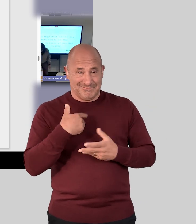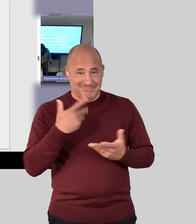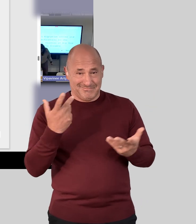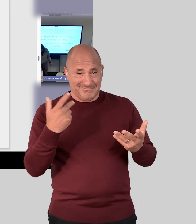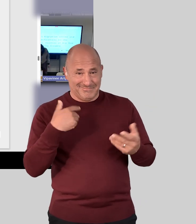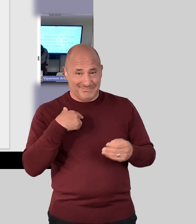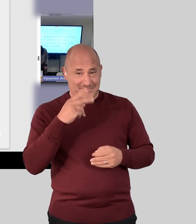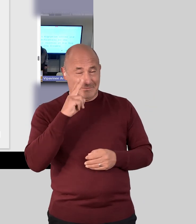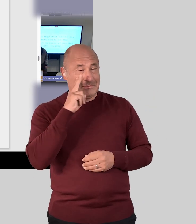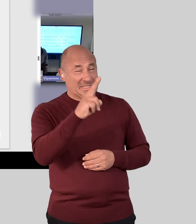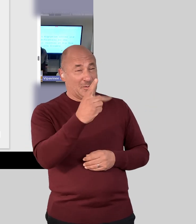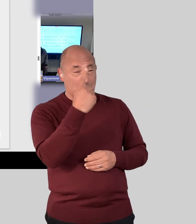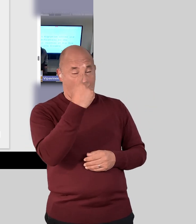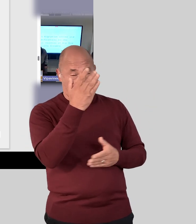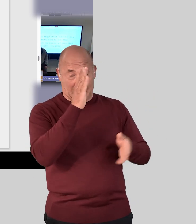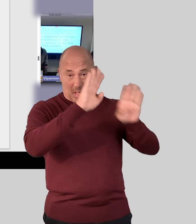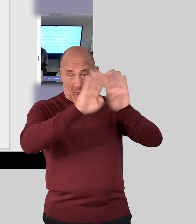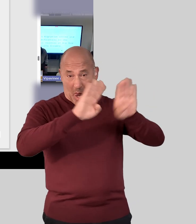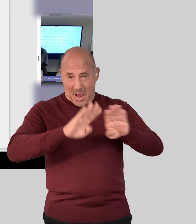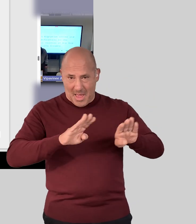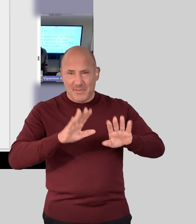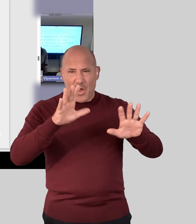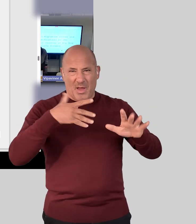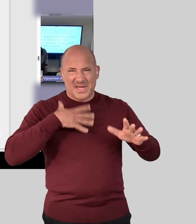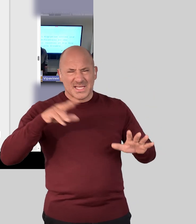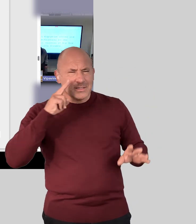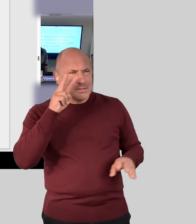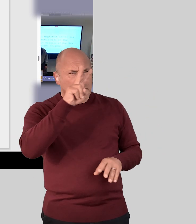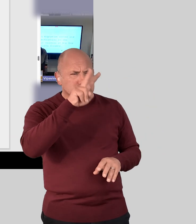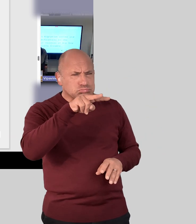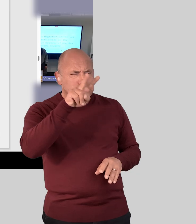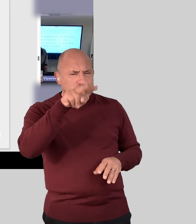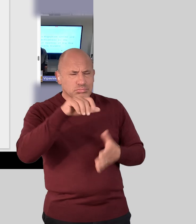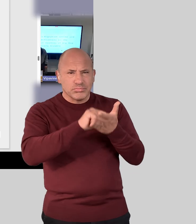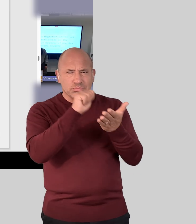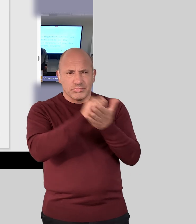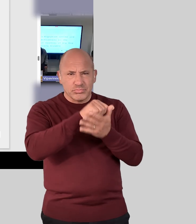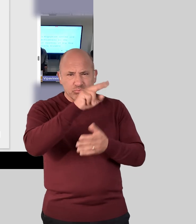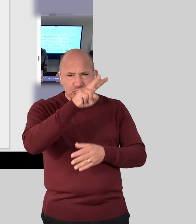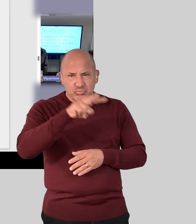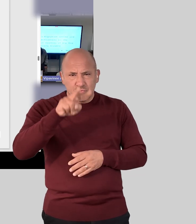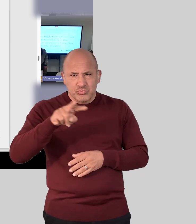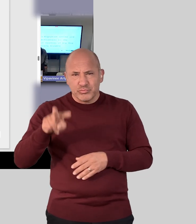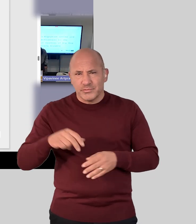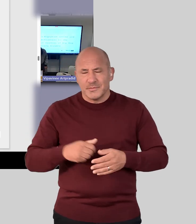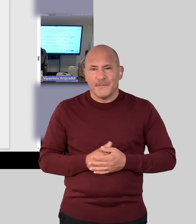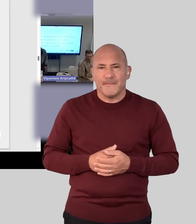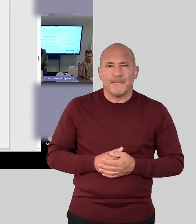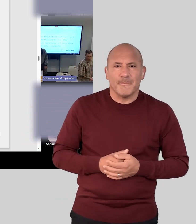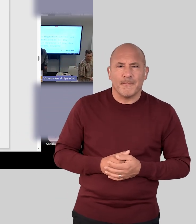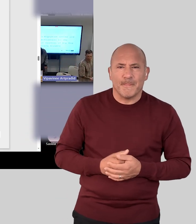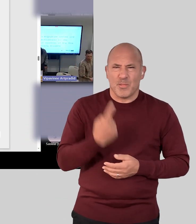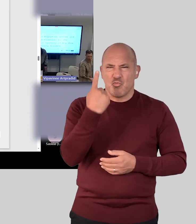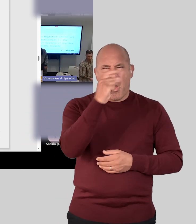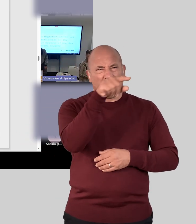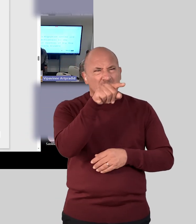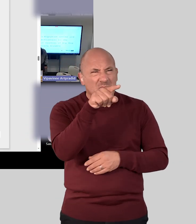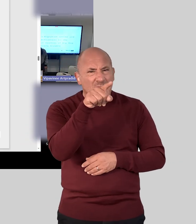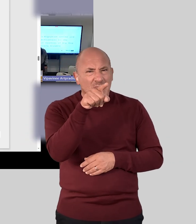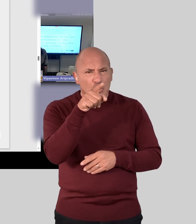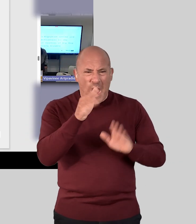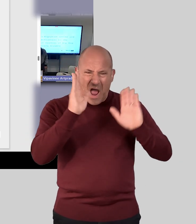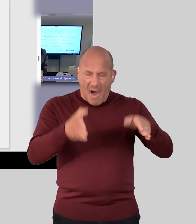I can't see one single one of them, so I literally have to take some time to read through them. You Had to Be There stands